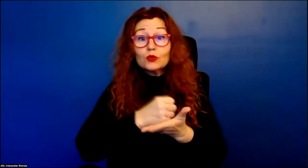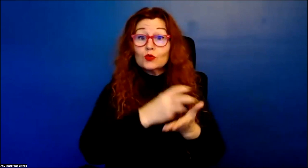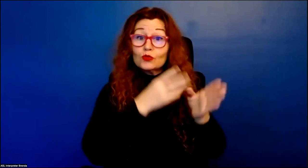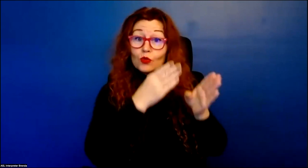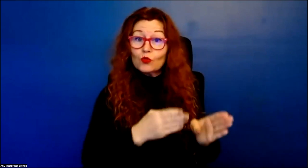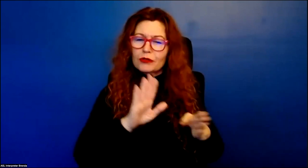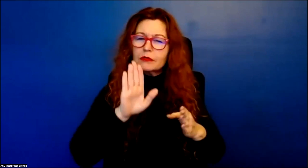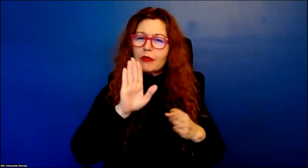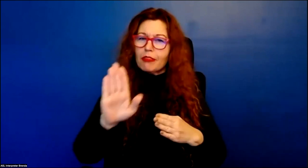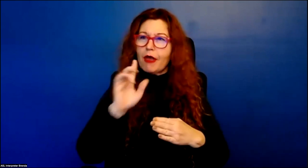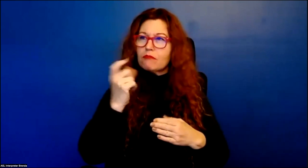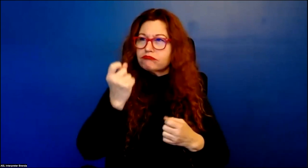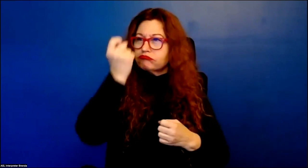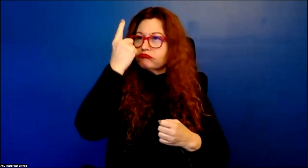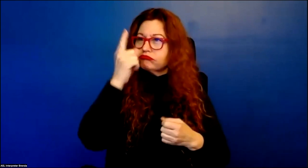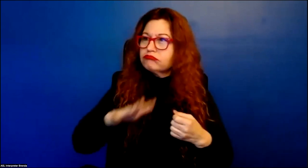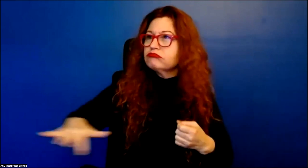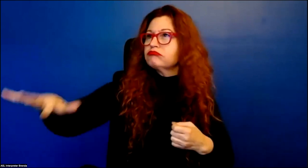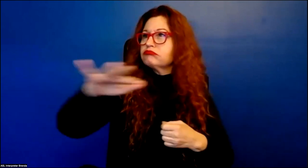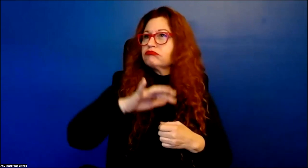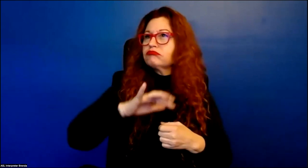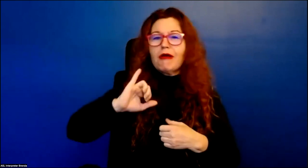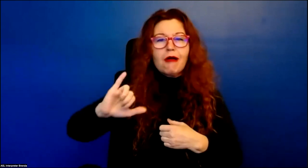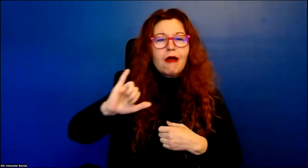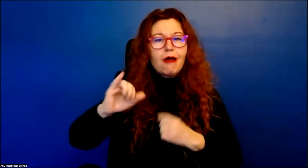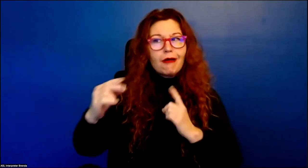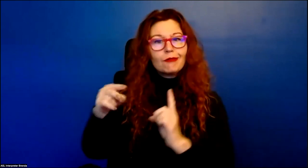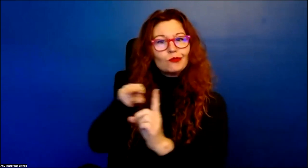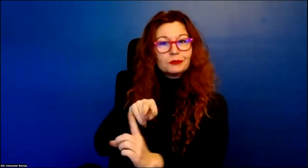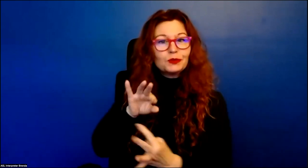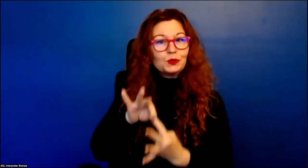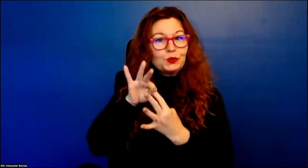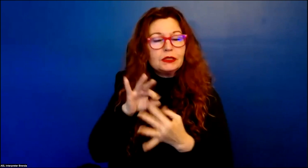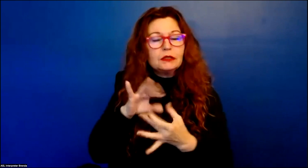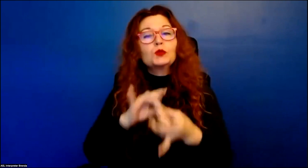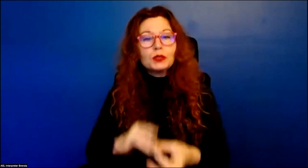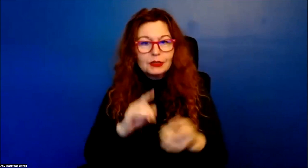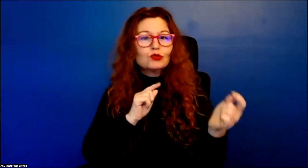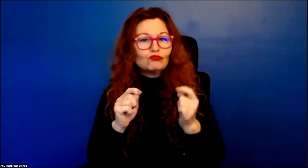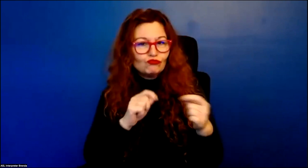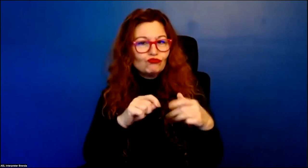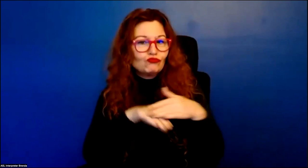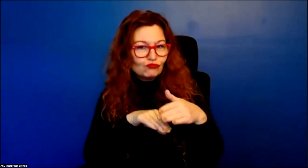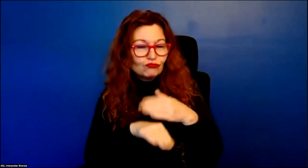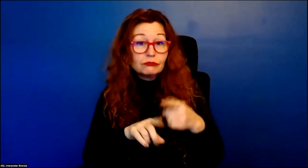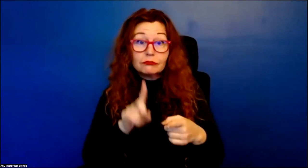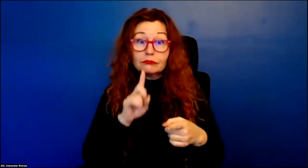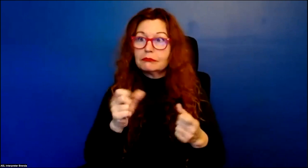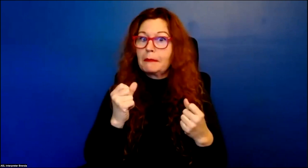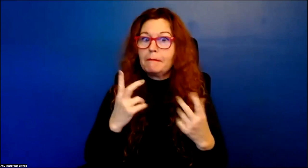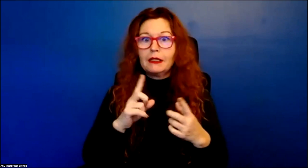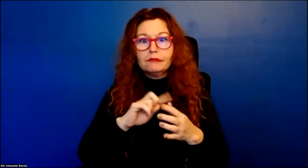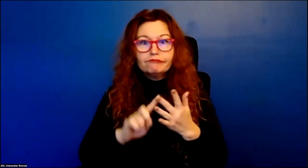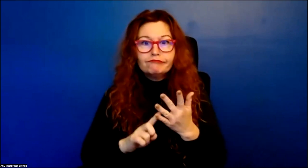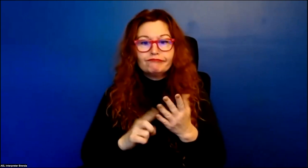and angle when it comes to accessibility because we, have a lot of models that overlap with assistive technology such as person